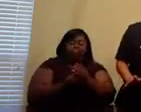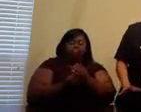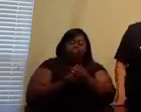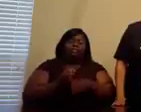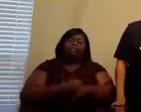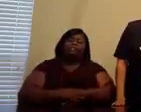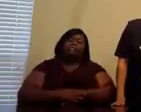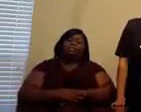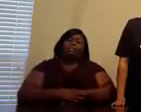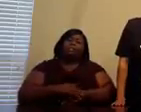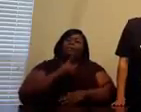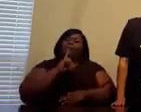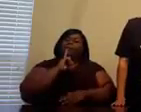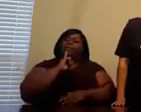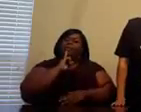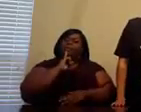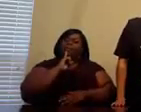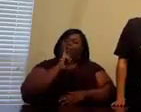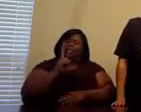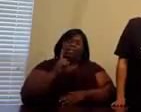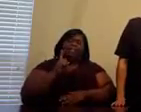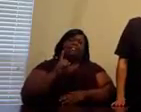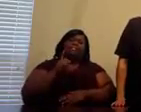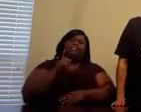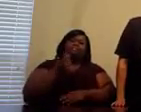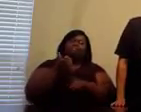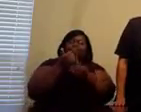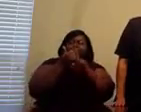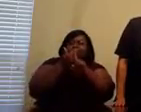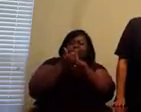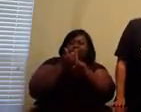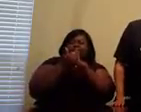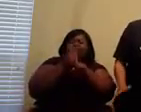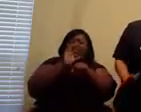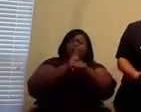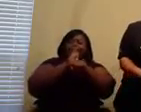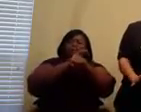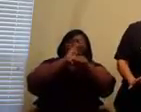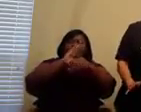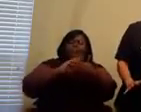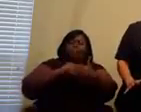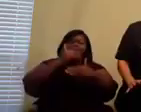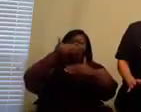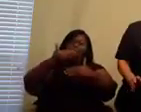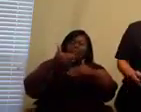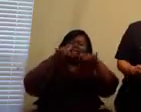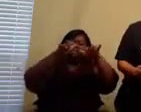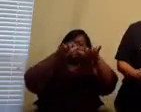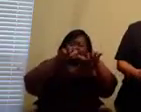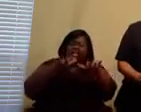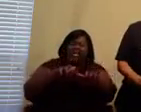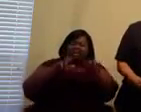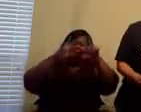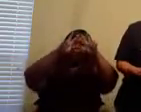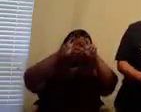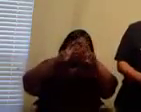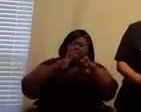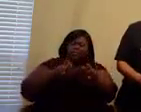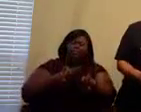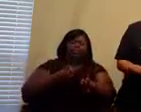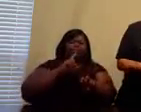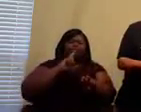I really hope that you take the time to do your own research and find out how necessary